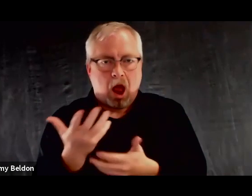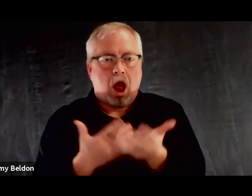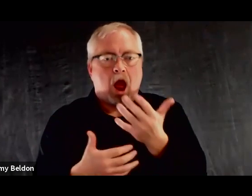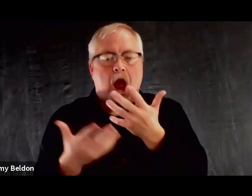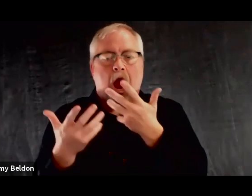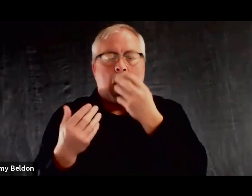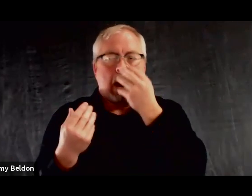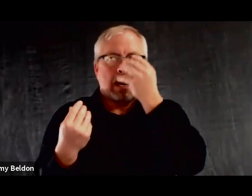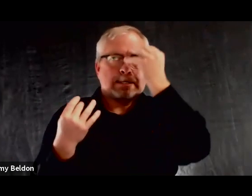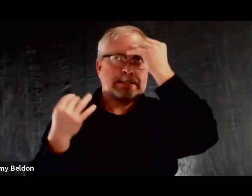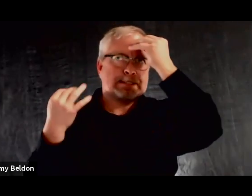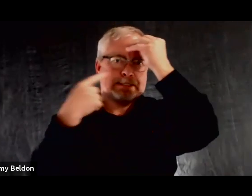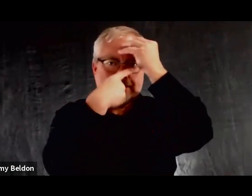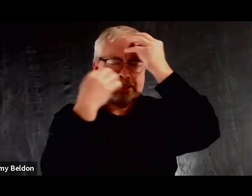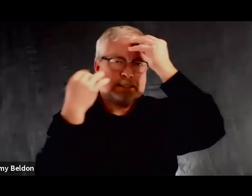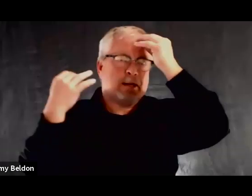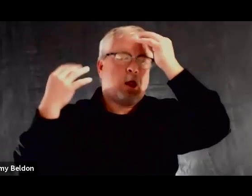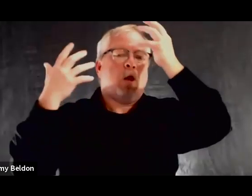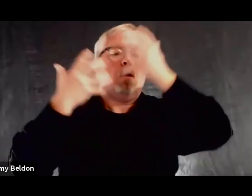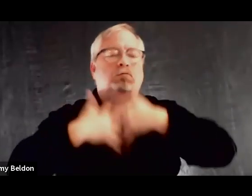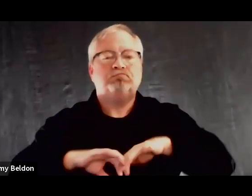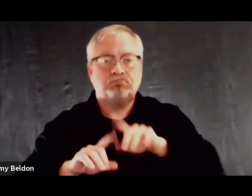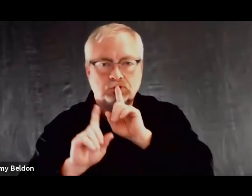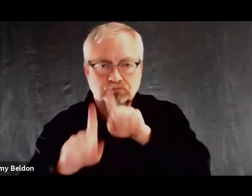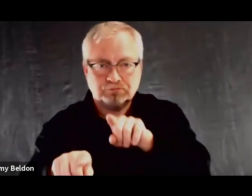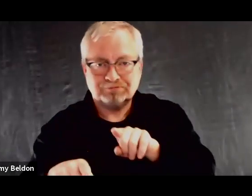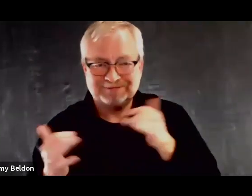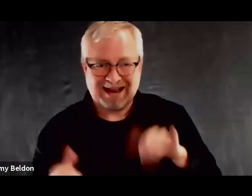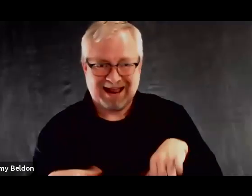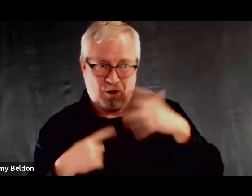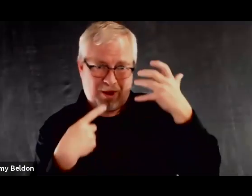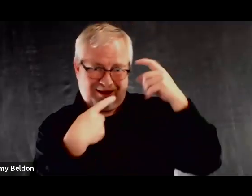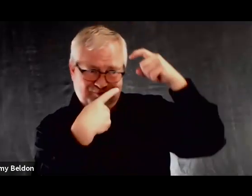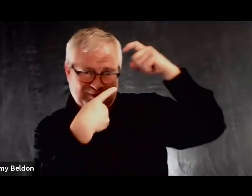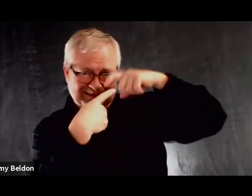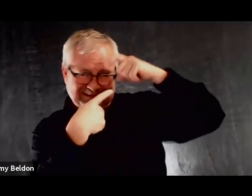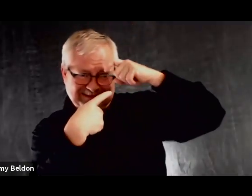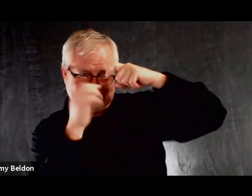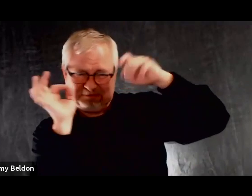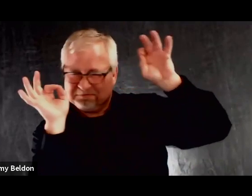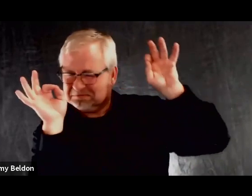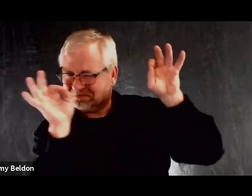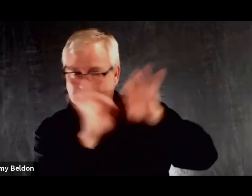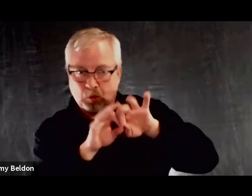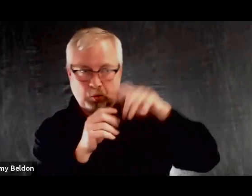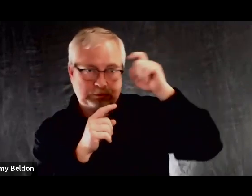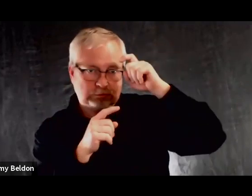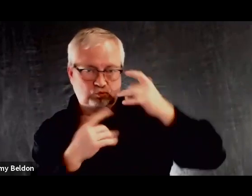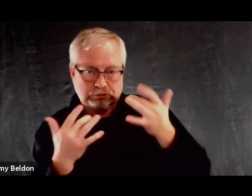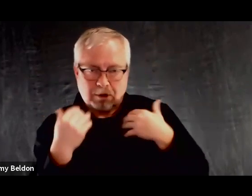wise to let that data come in and to evaluate it as we get closer to the time.